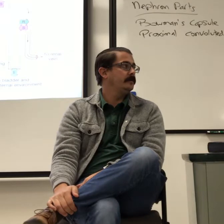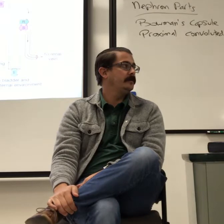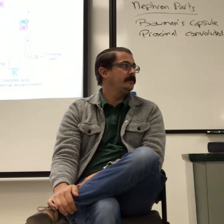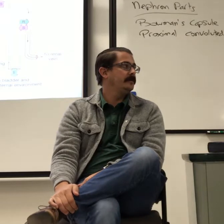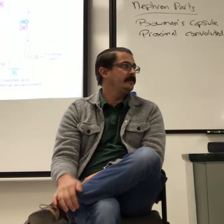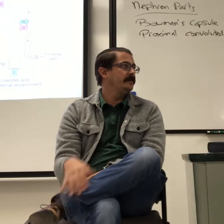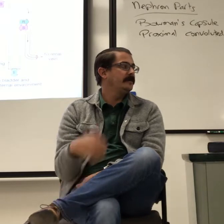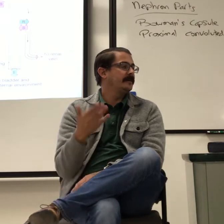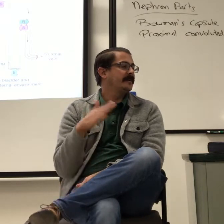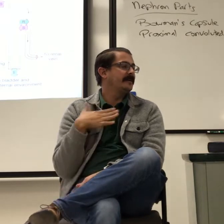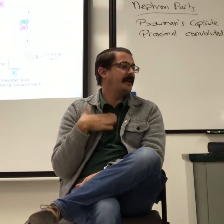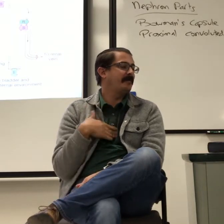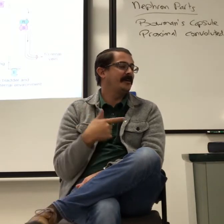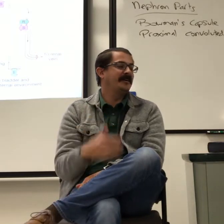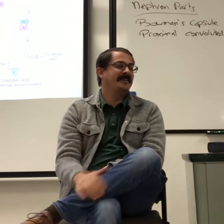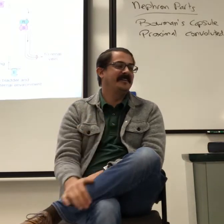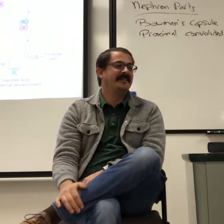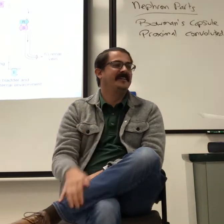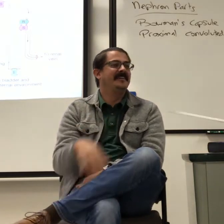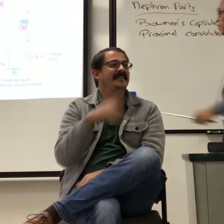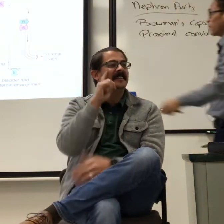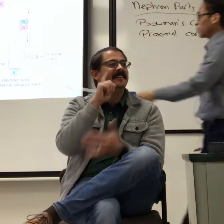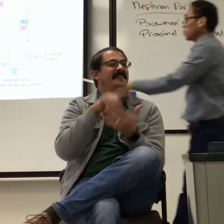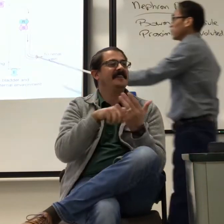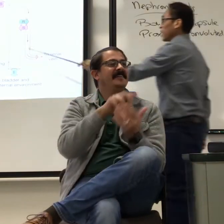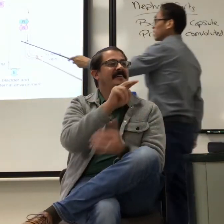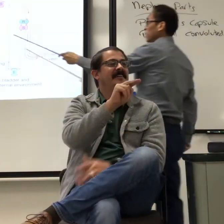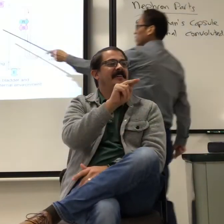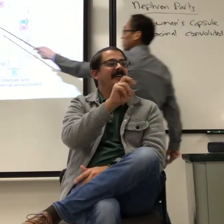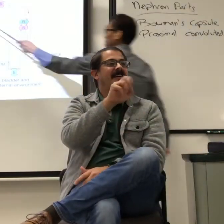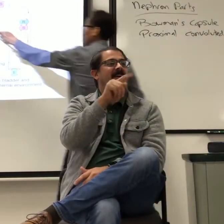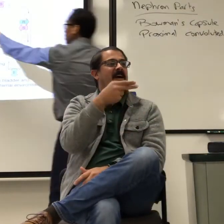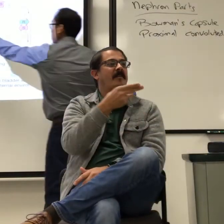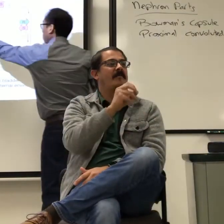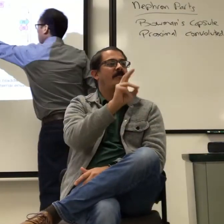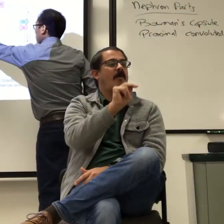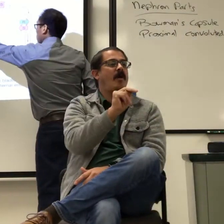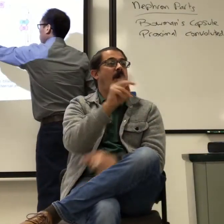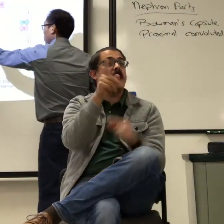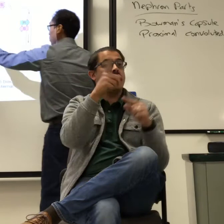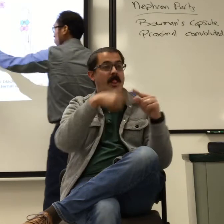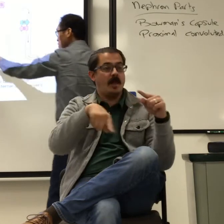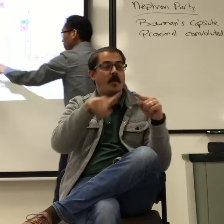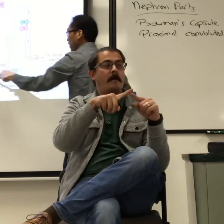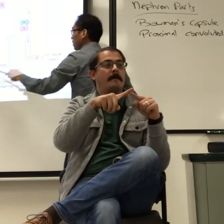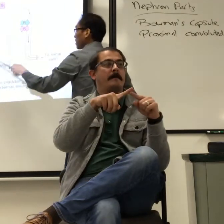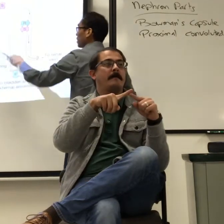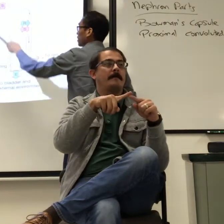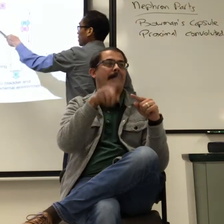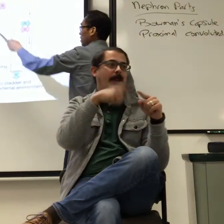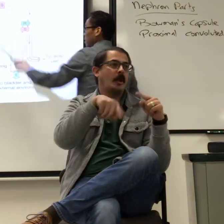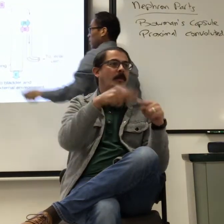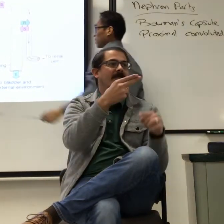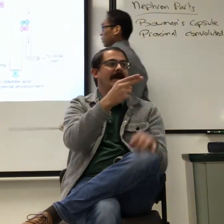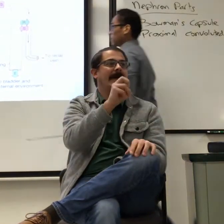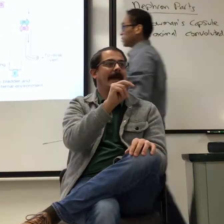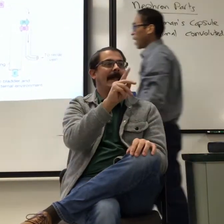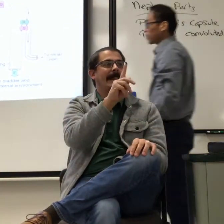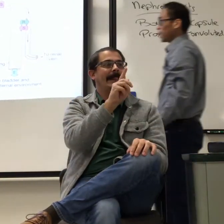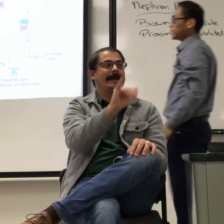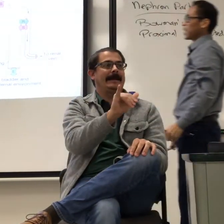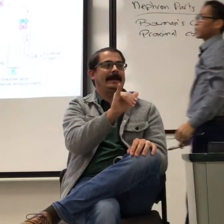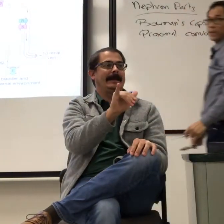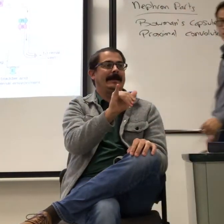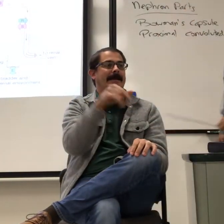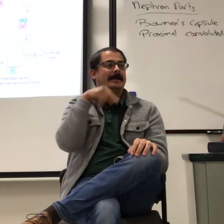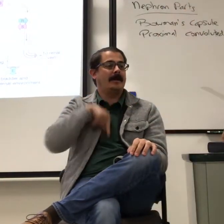You can see that there's this nephron loop. I still call it the loop of Henle. Proximal tubule, loop of Henle. Goes down and